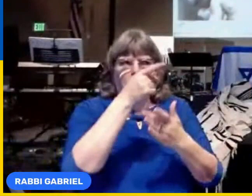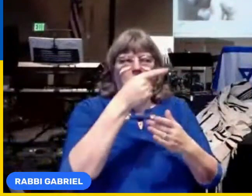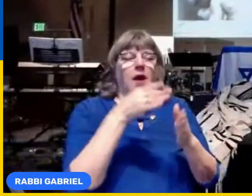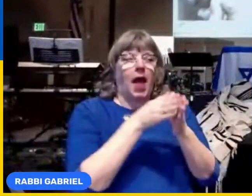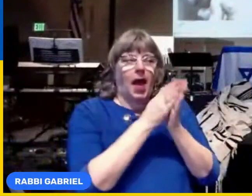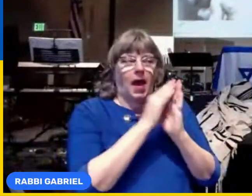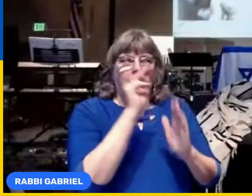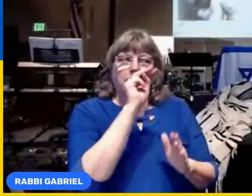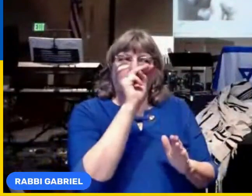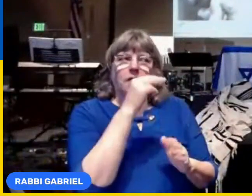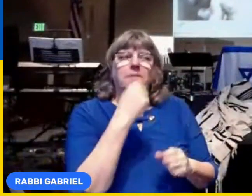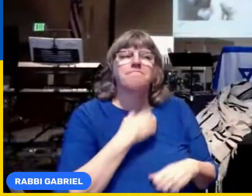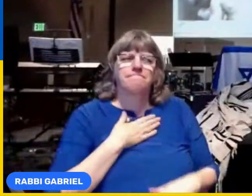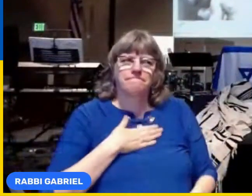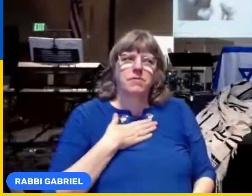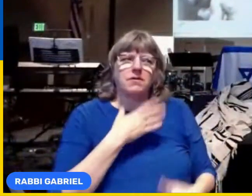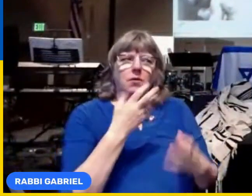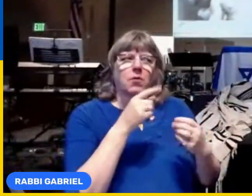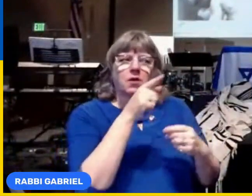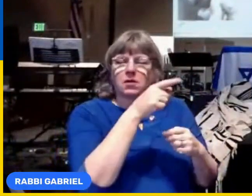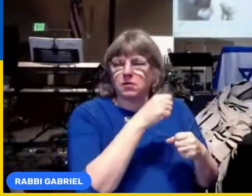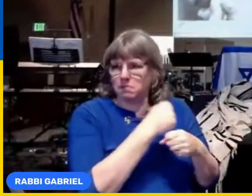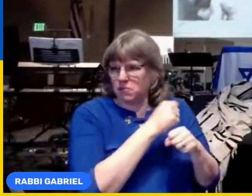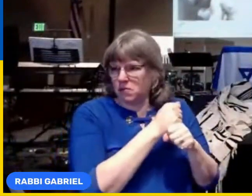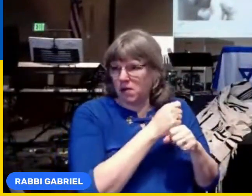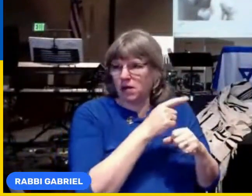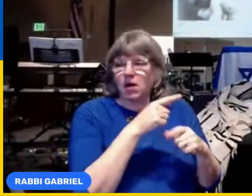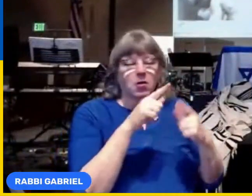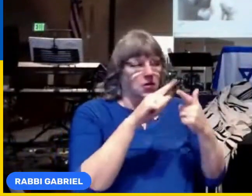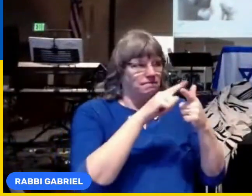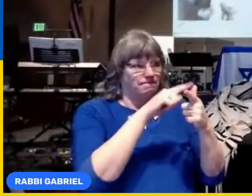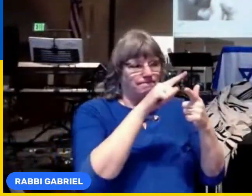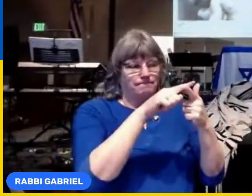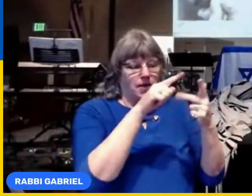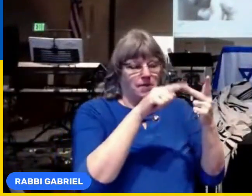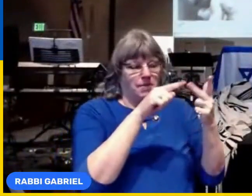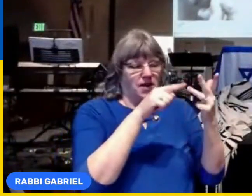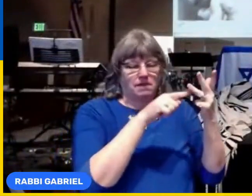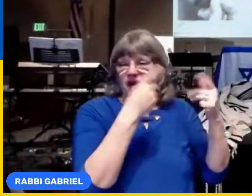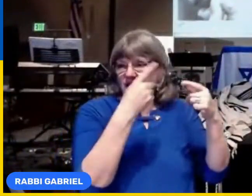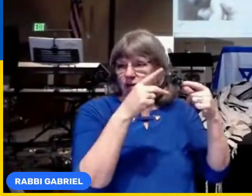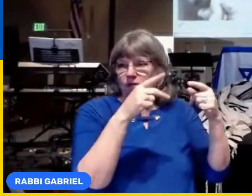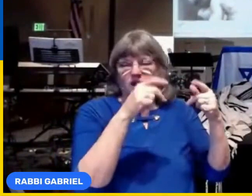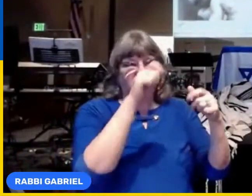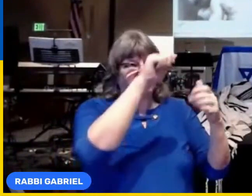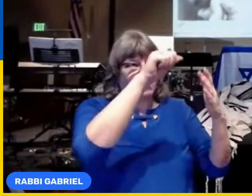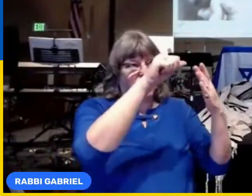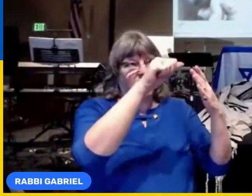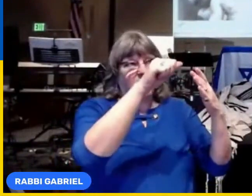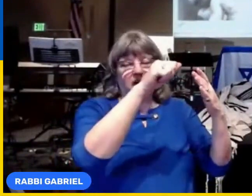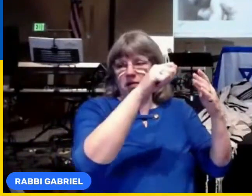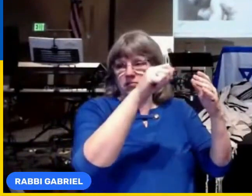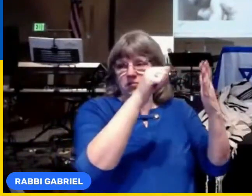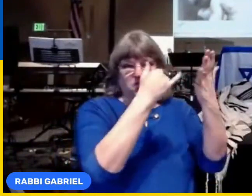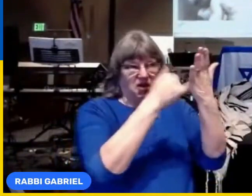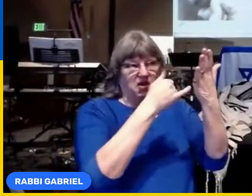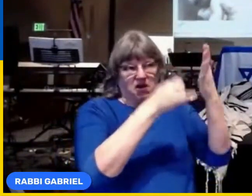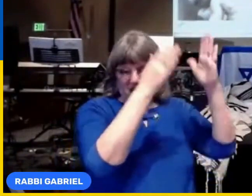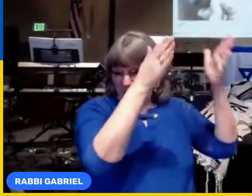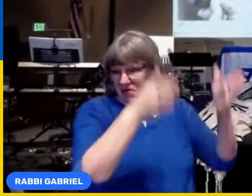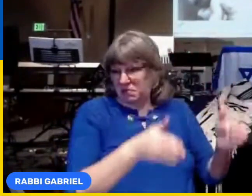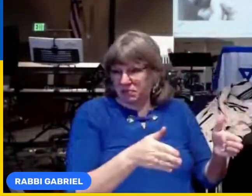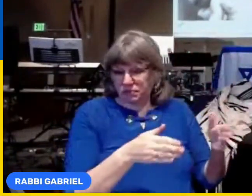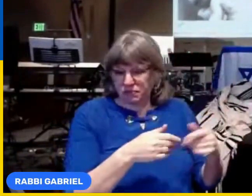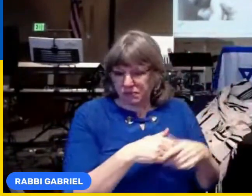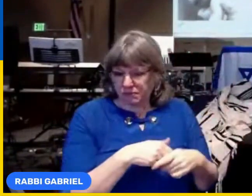1464. This commission went to Agostino, he was a sculptor, and a huge slab of marble